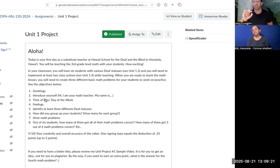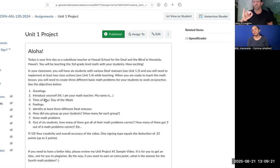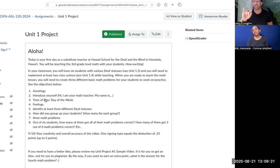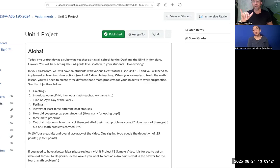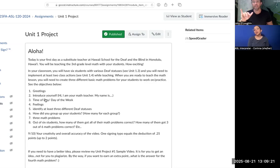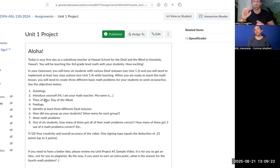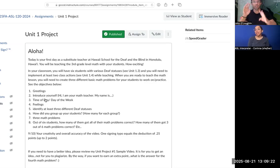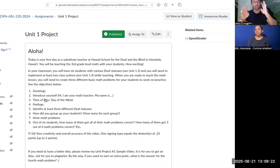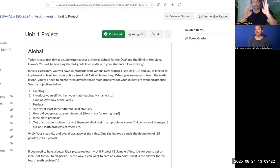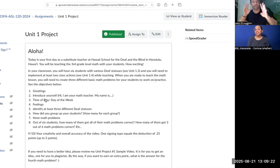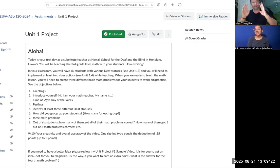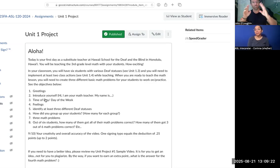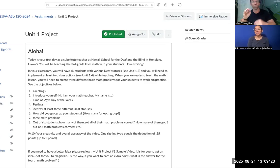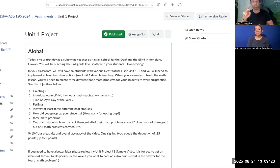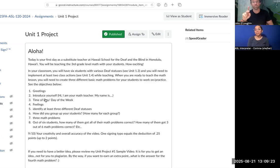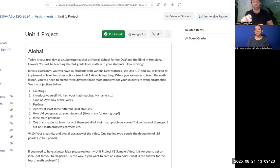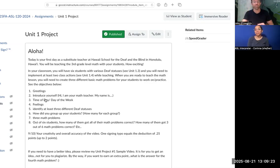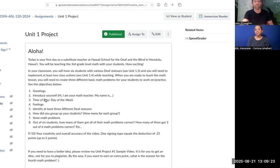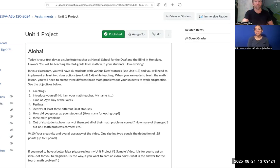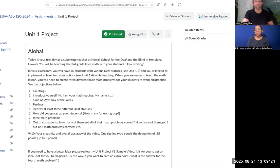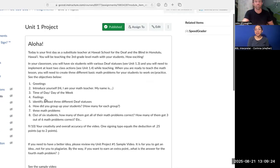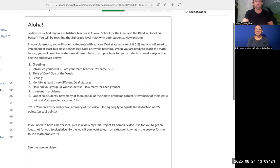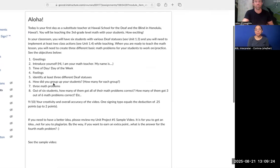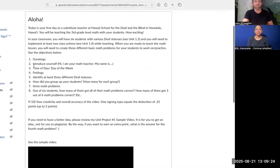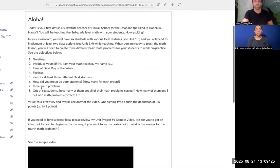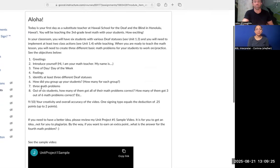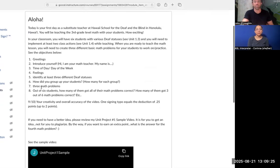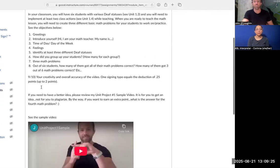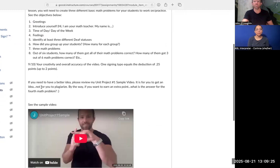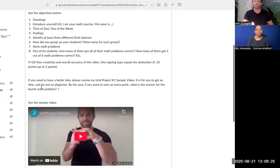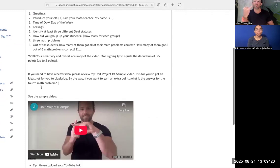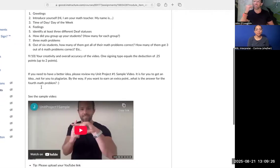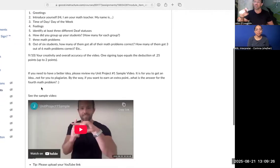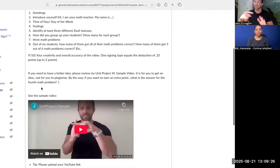your guys' creativity here. All right.